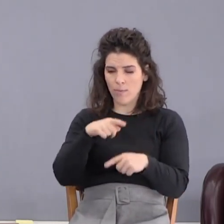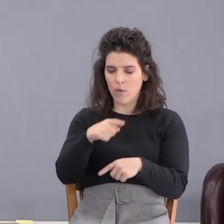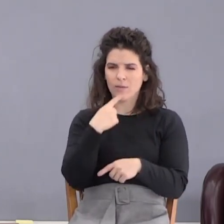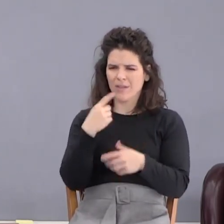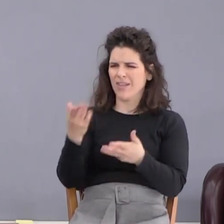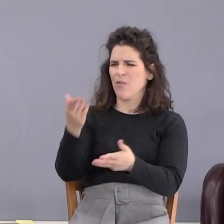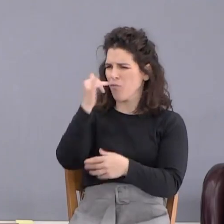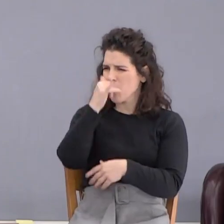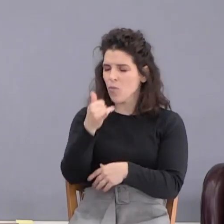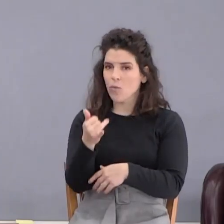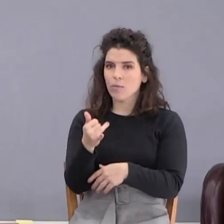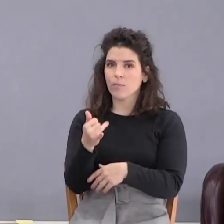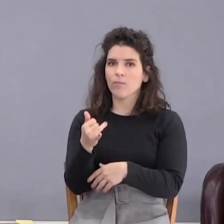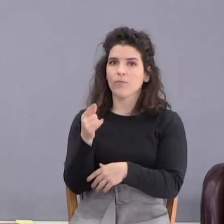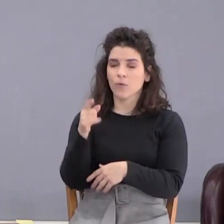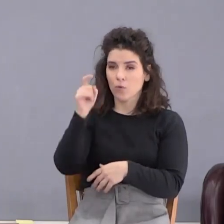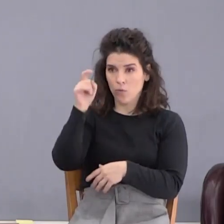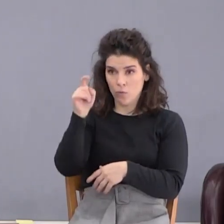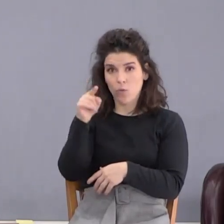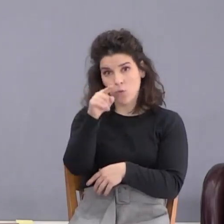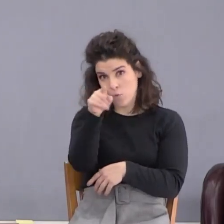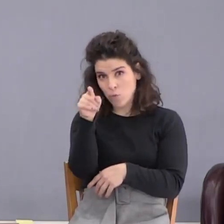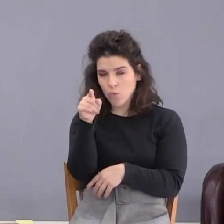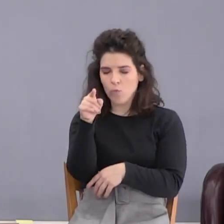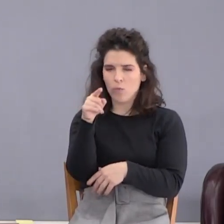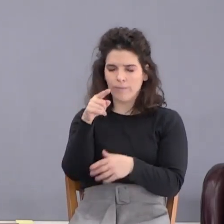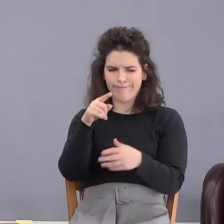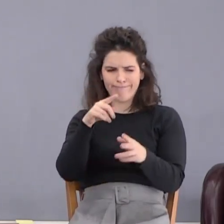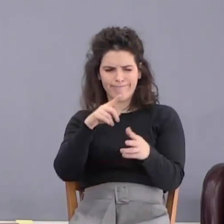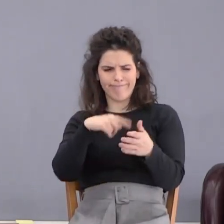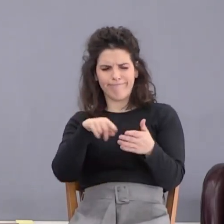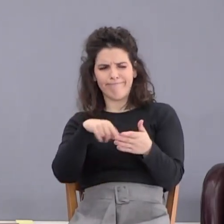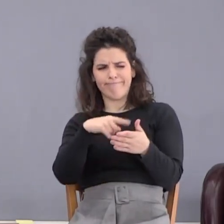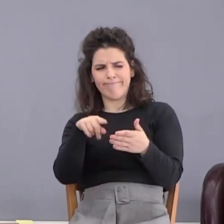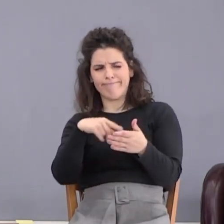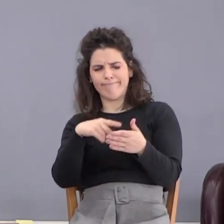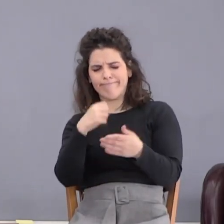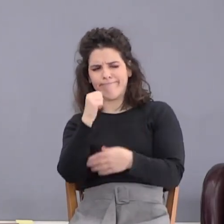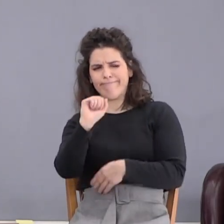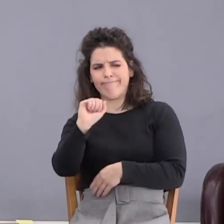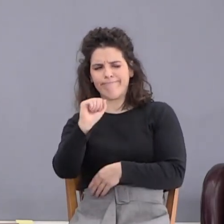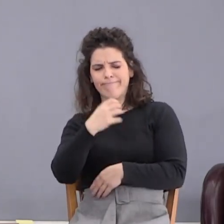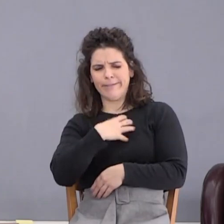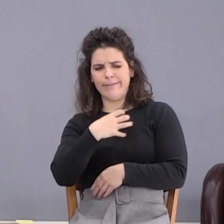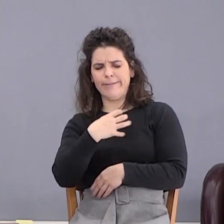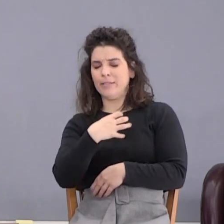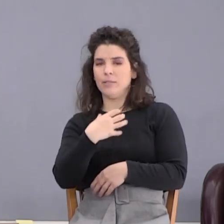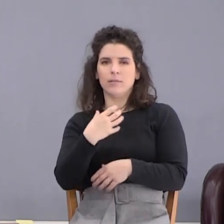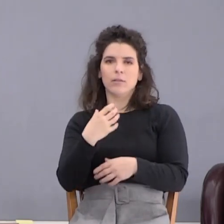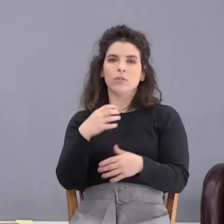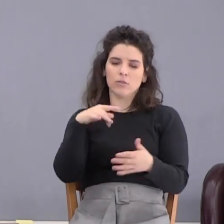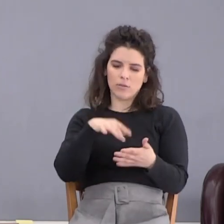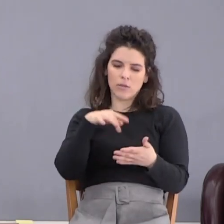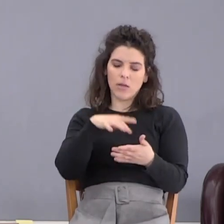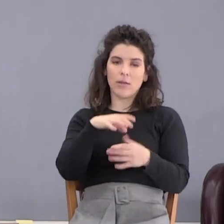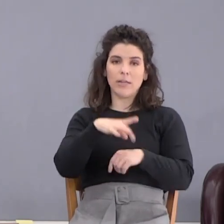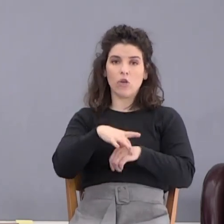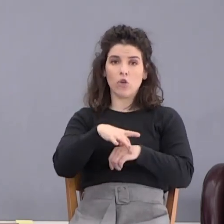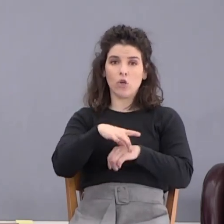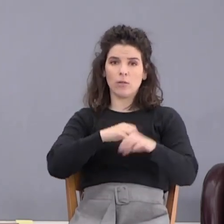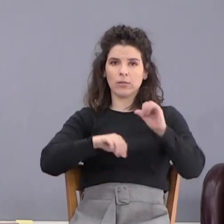thou fool, you, the skeptic, the objector, why don't you just study earth